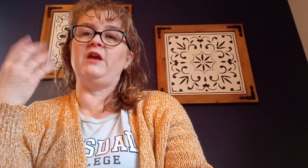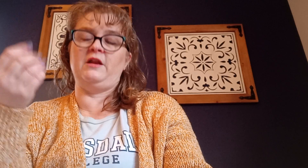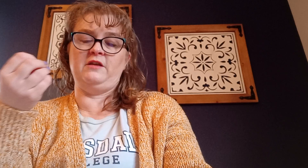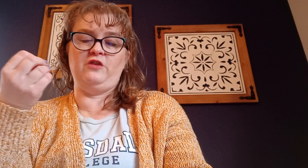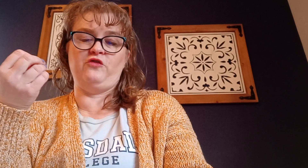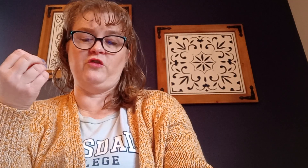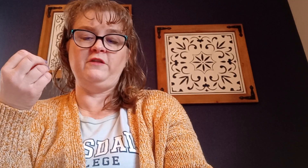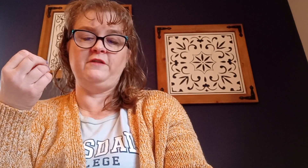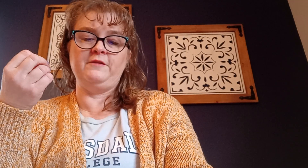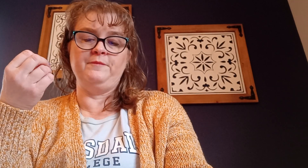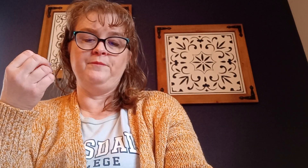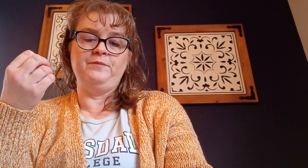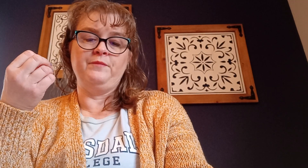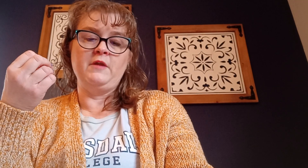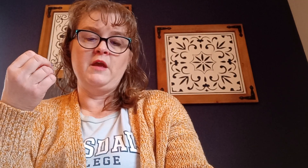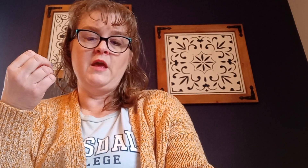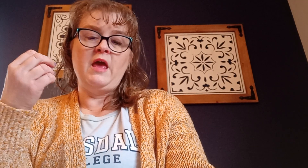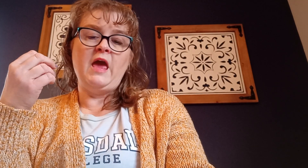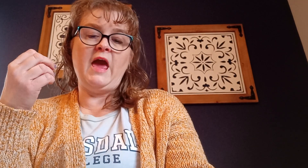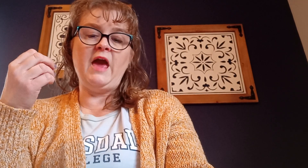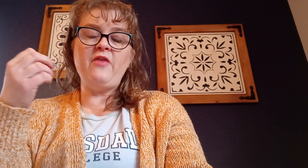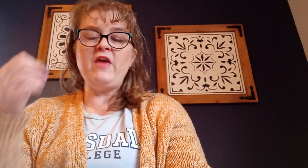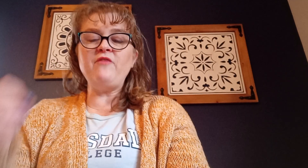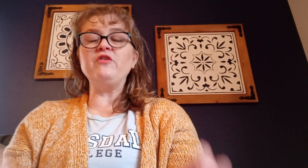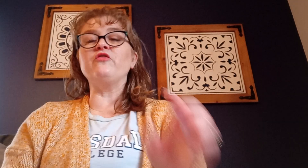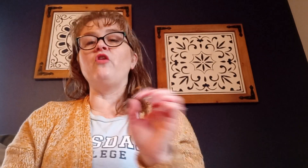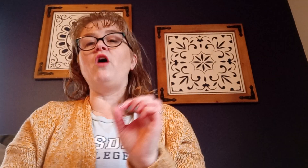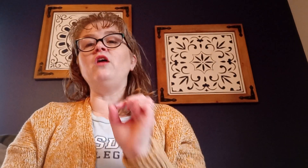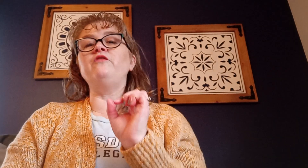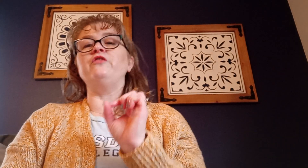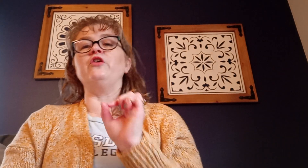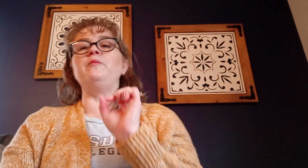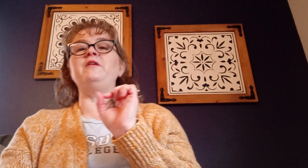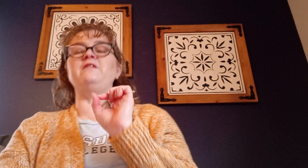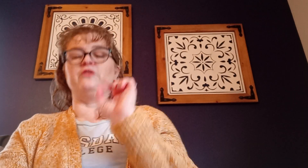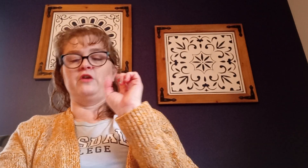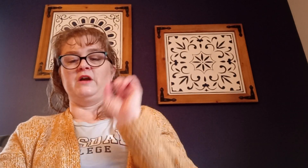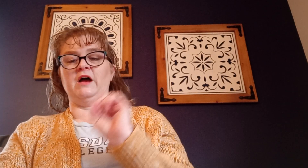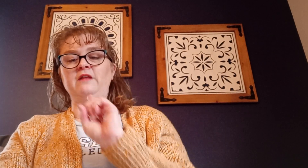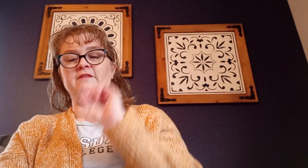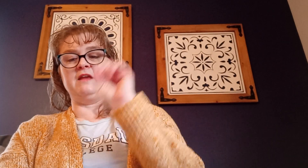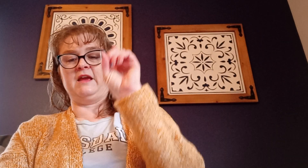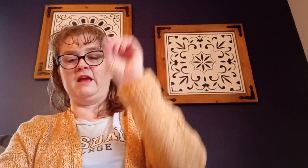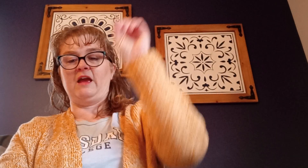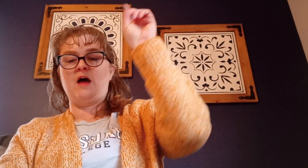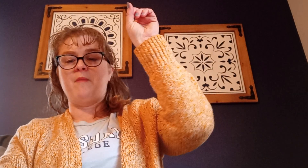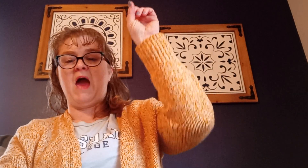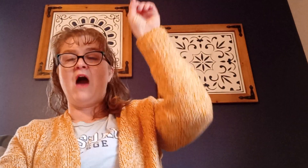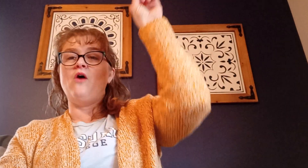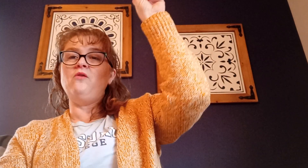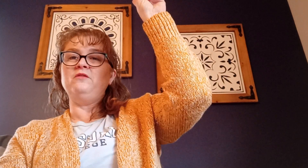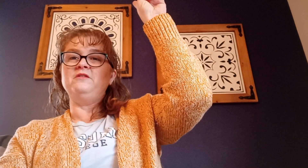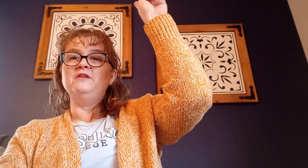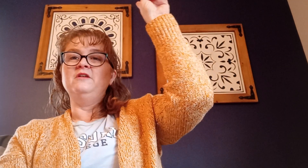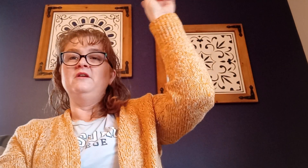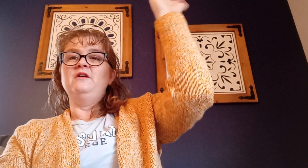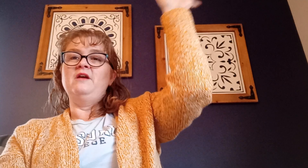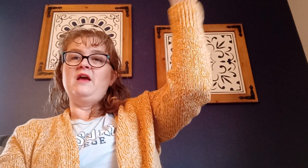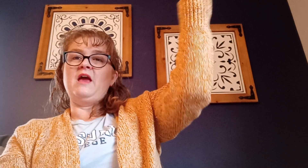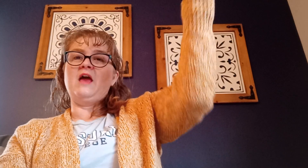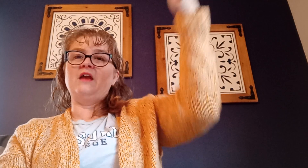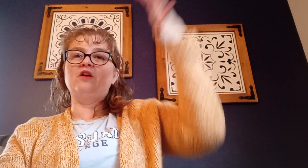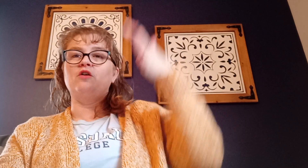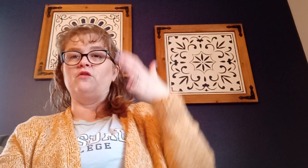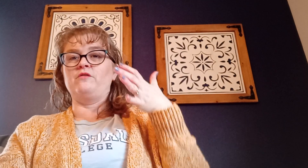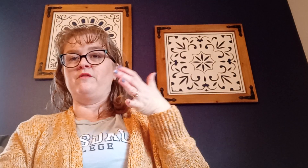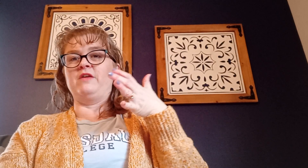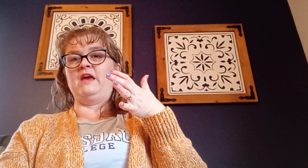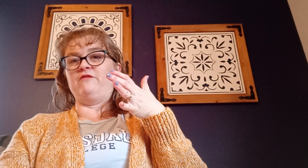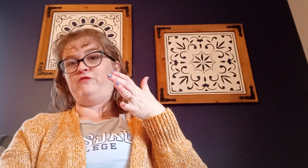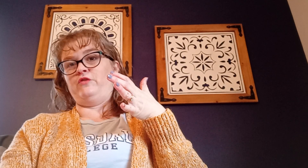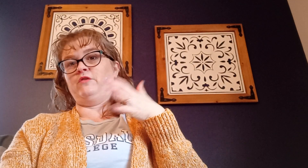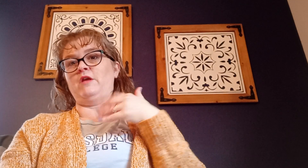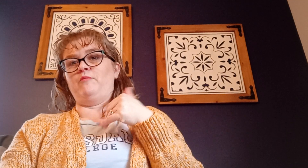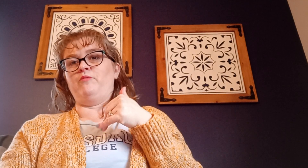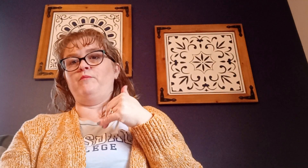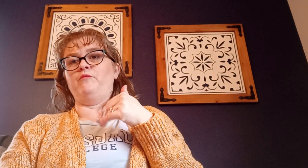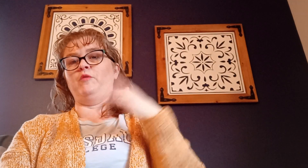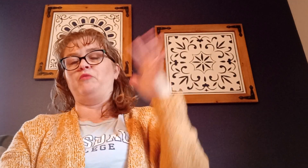and detritus. And they have these long filaments in their guts that can come out and go get food and